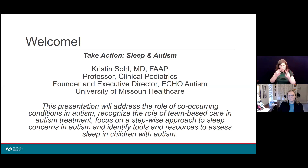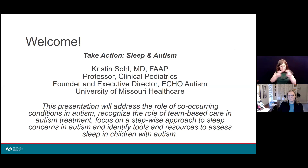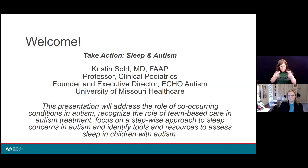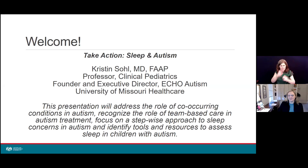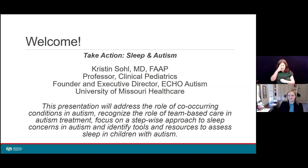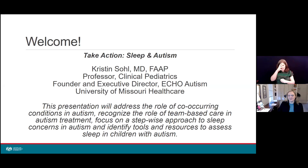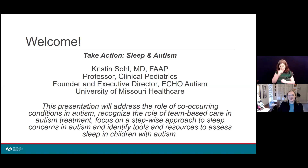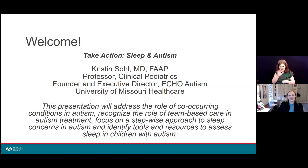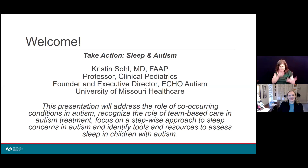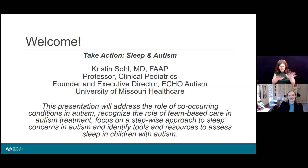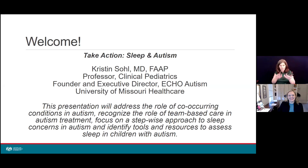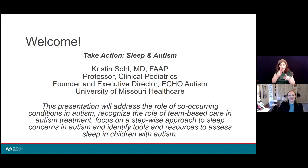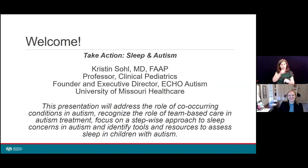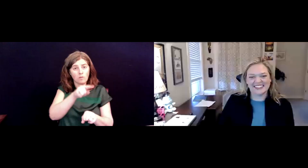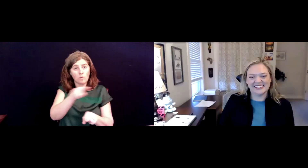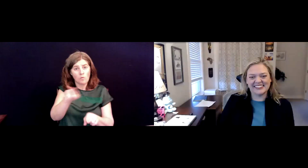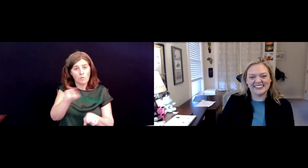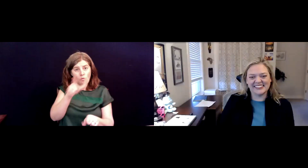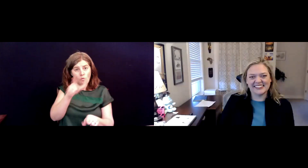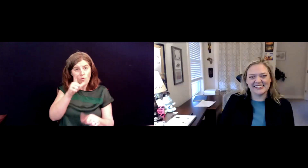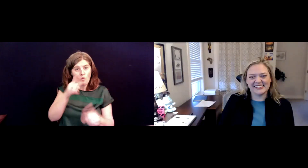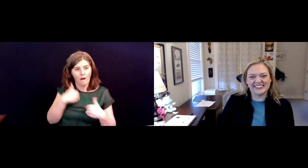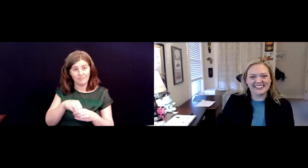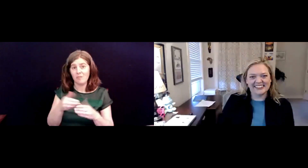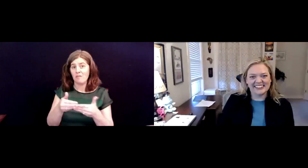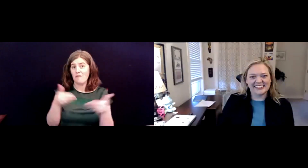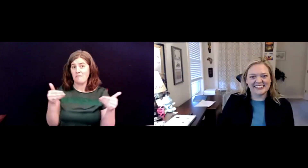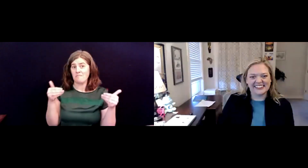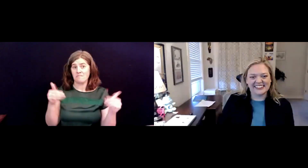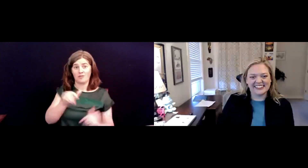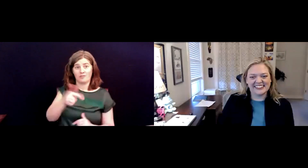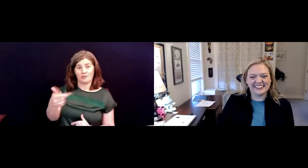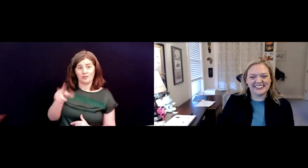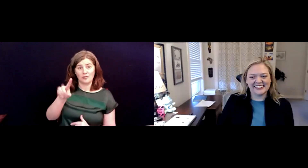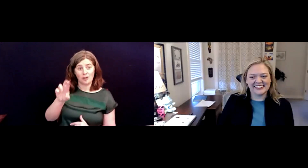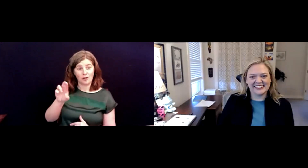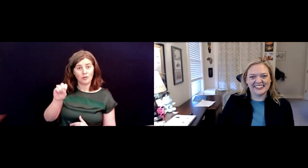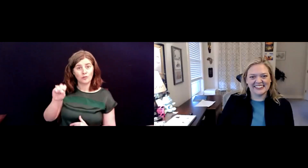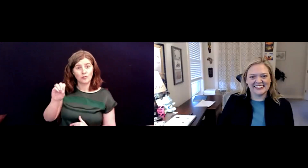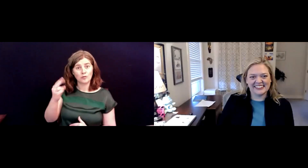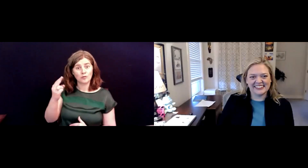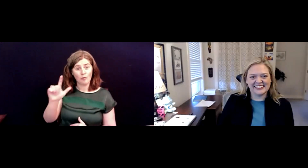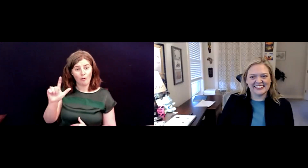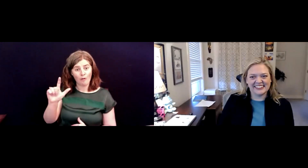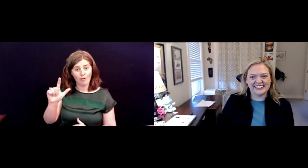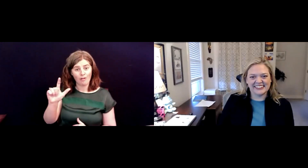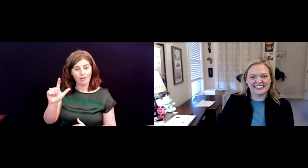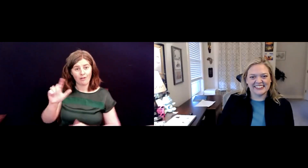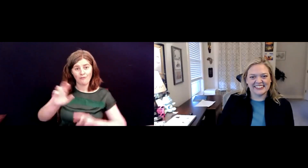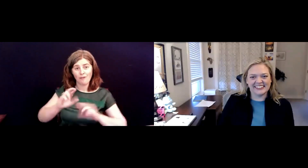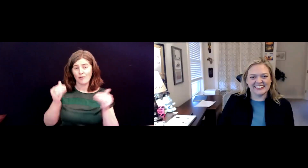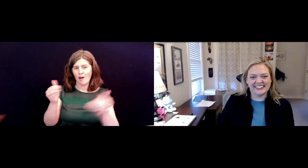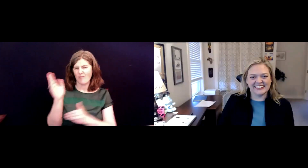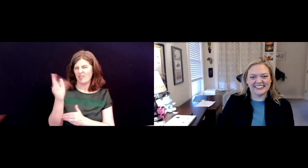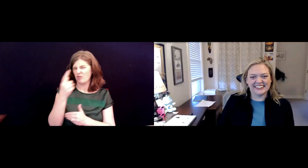with autism. Right, before Dr. Sohl is ready to present, we're going to